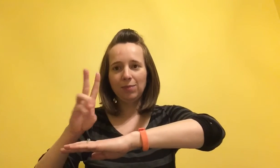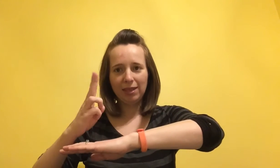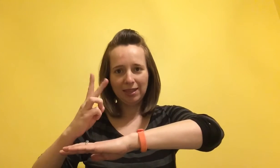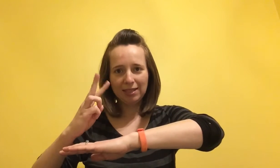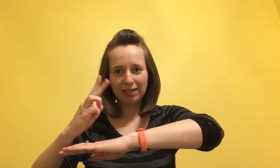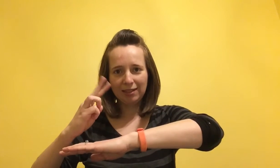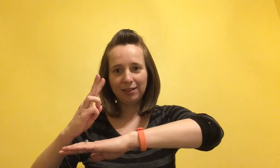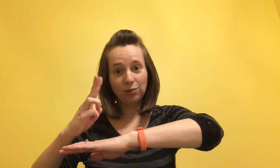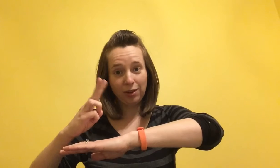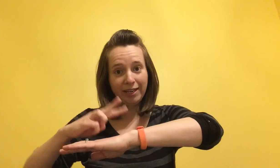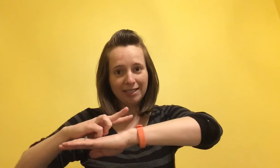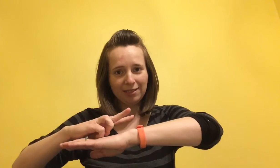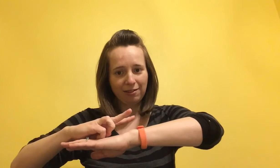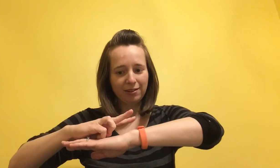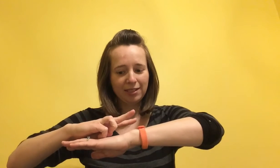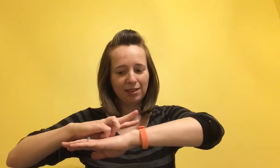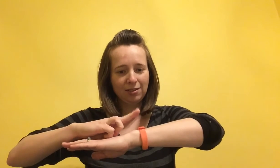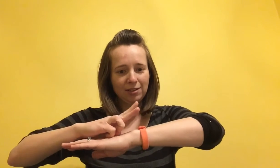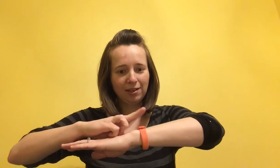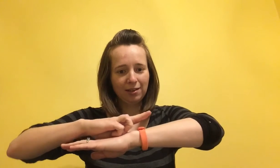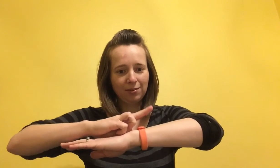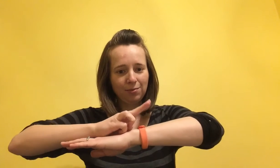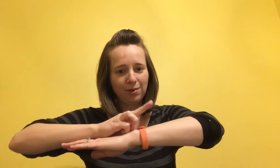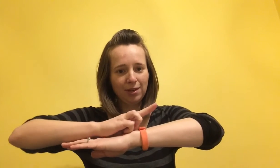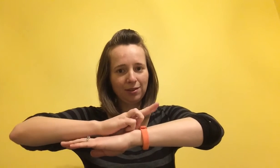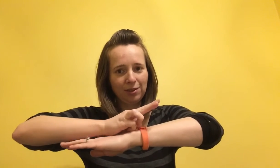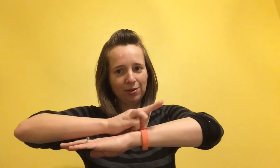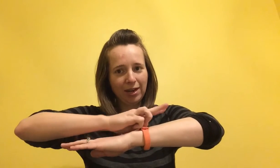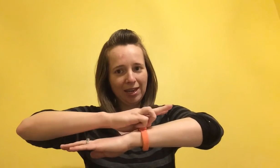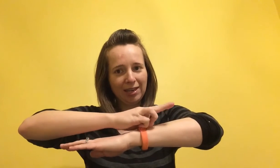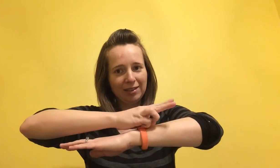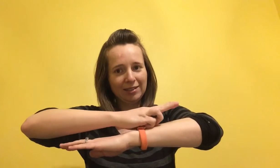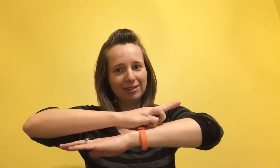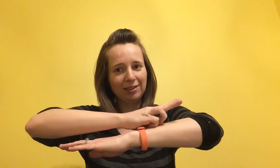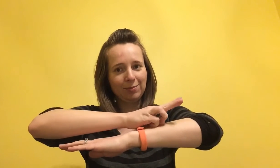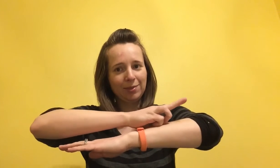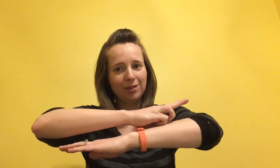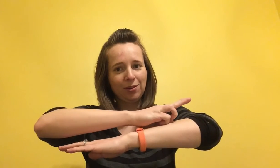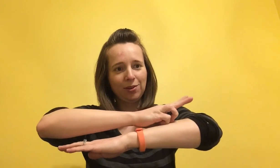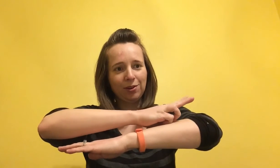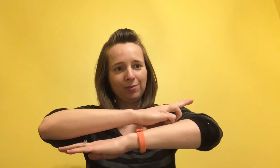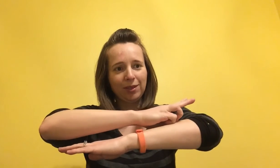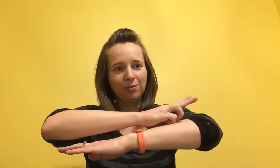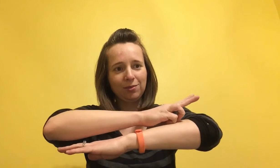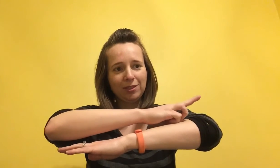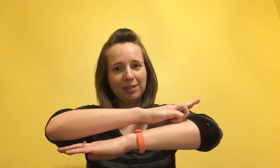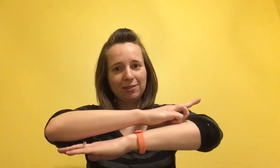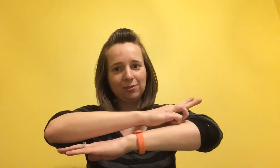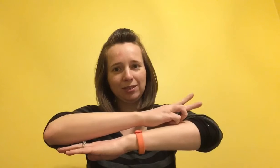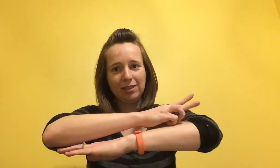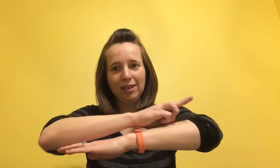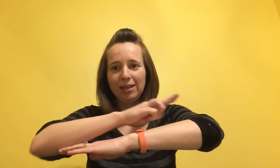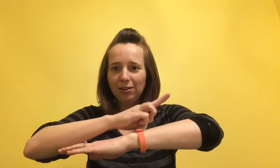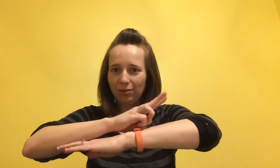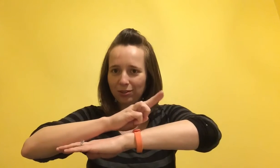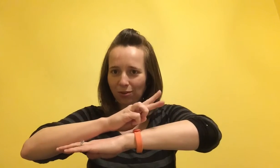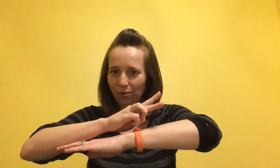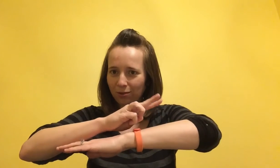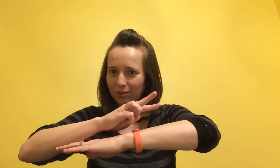make these like the little eye stalks, and you just kind of wiggle your hand up the arm like really slowly. You can also